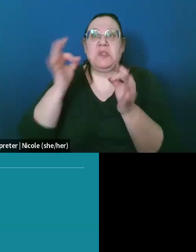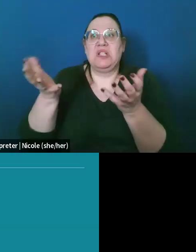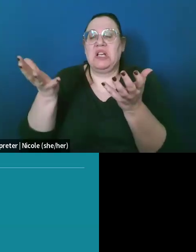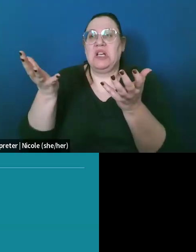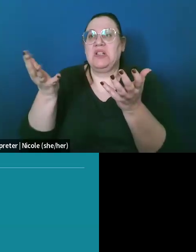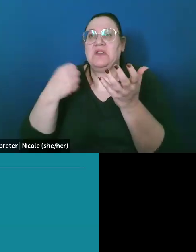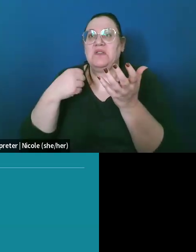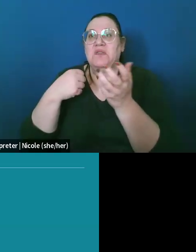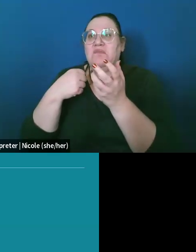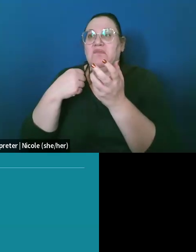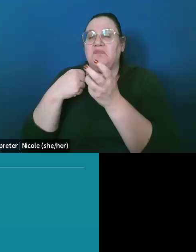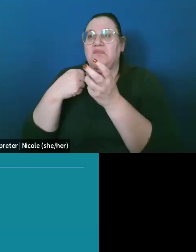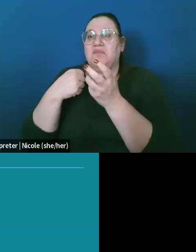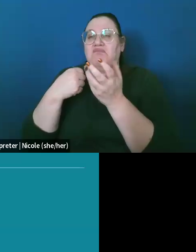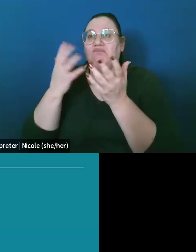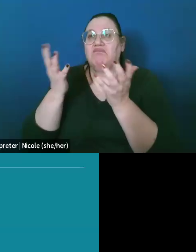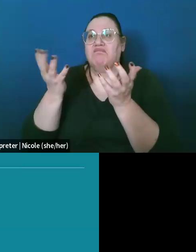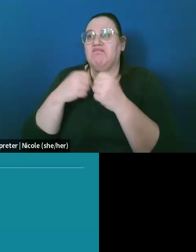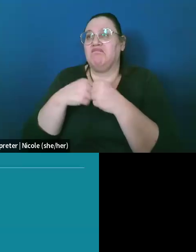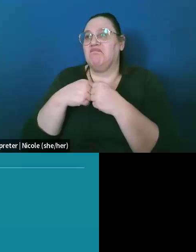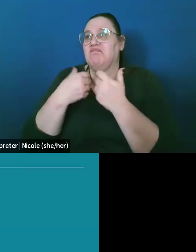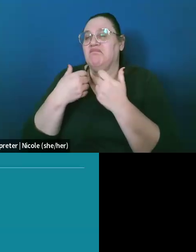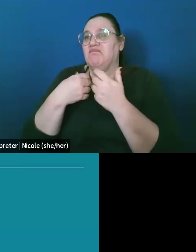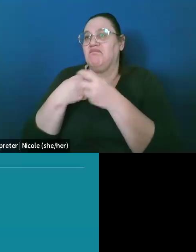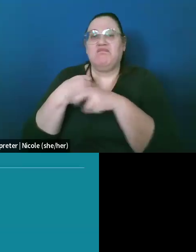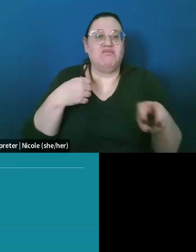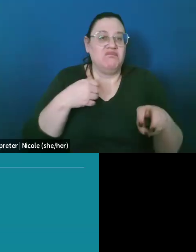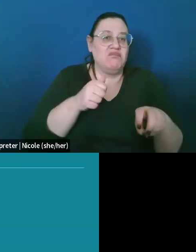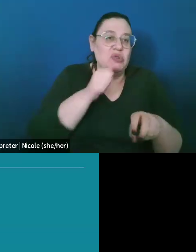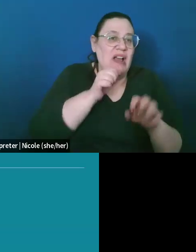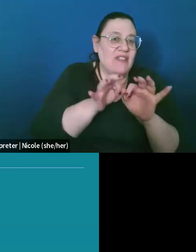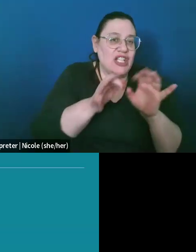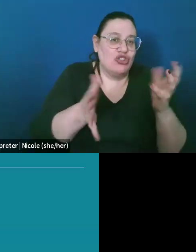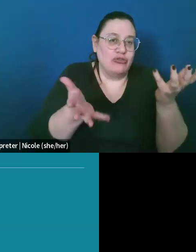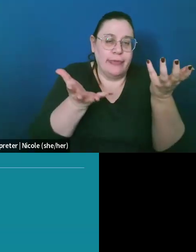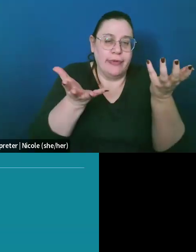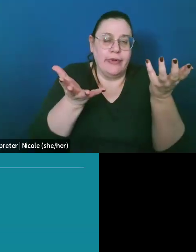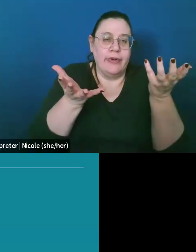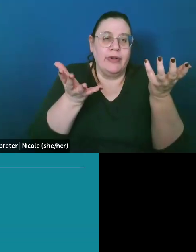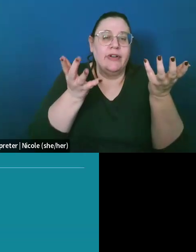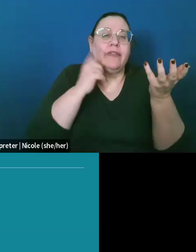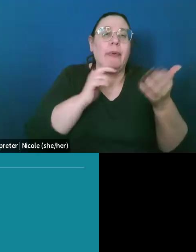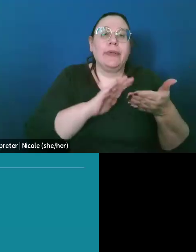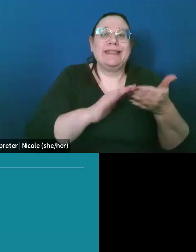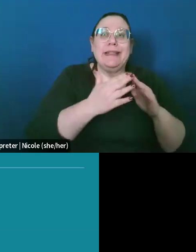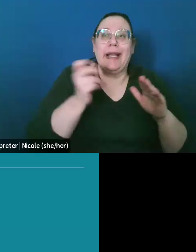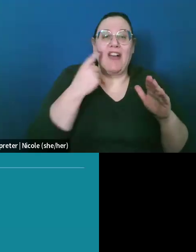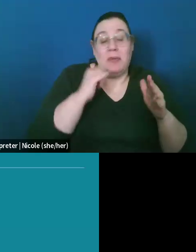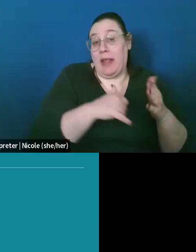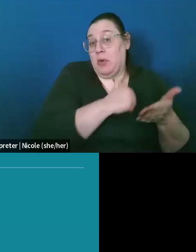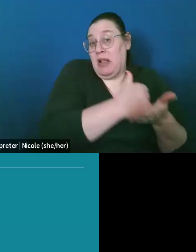switch over to being a private interpreter for municipal government, that would be helpful. But